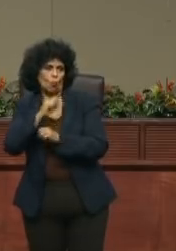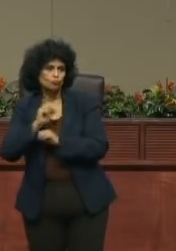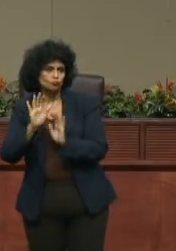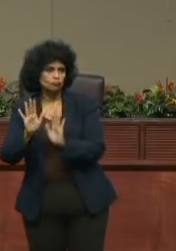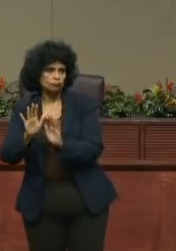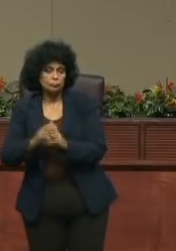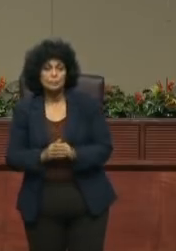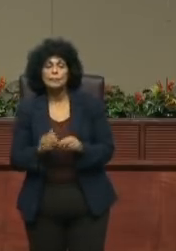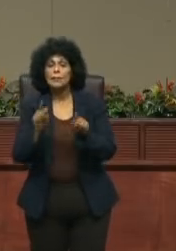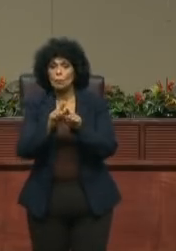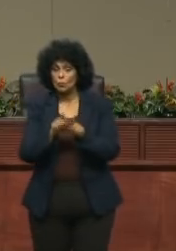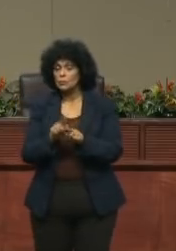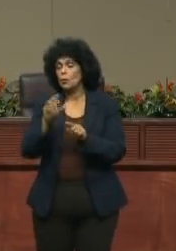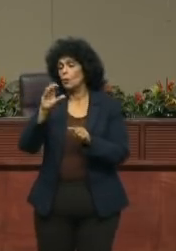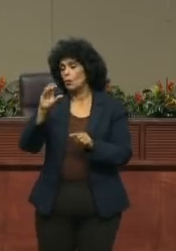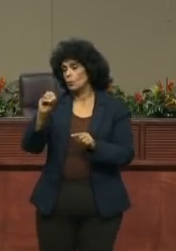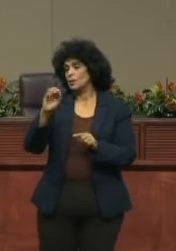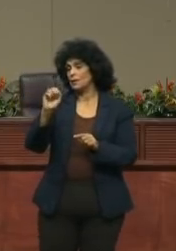website also at